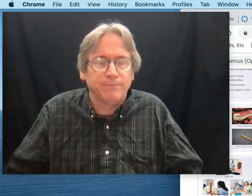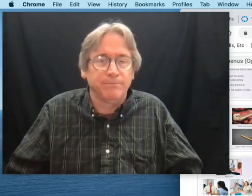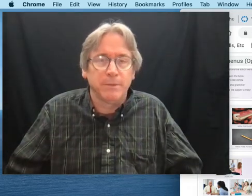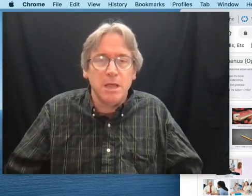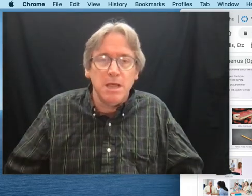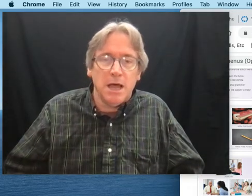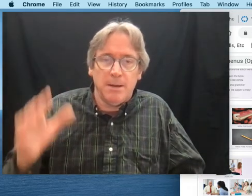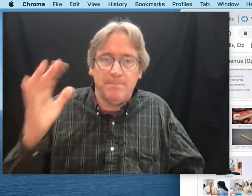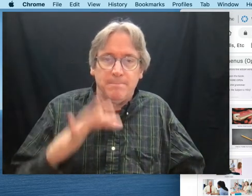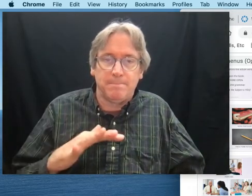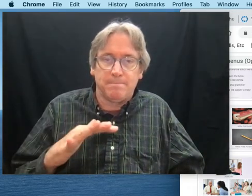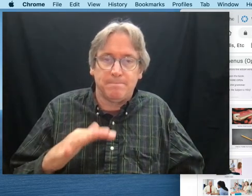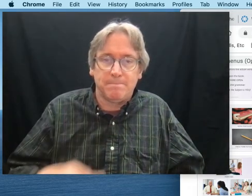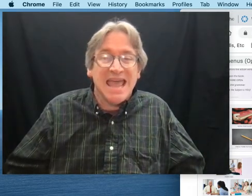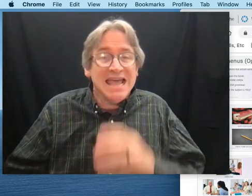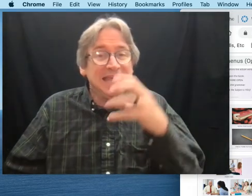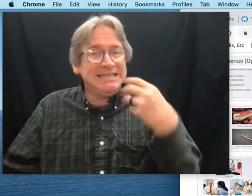it up.